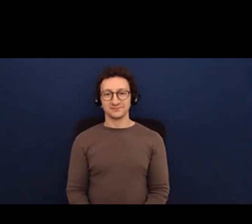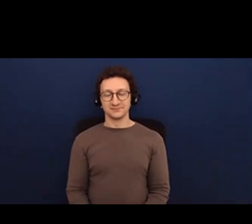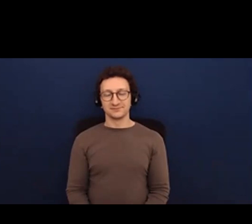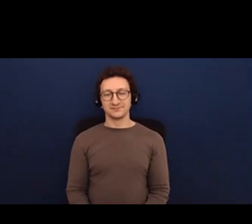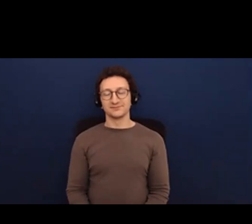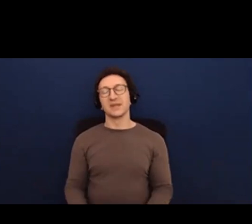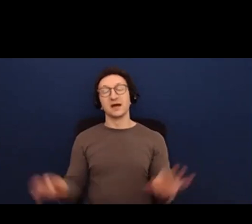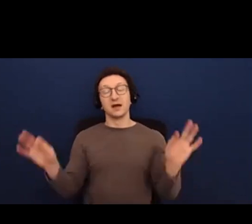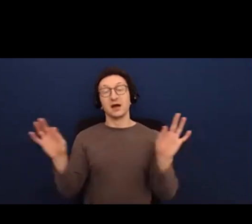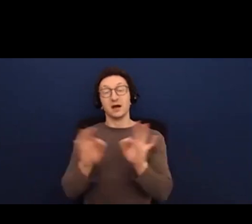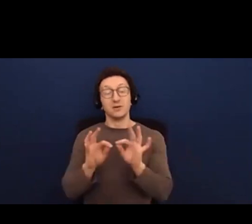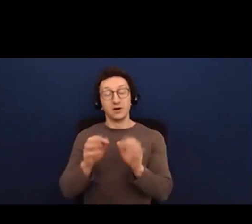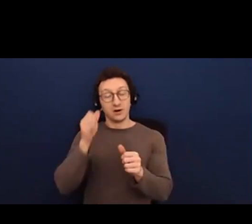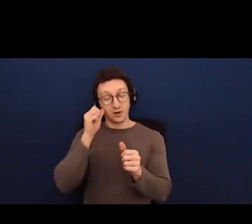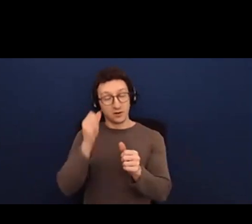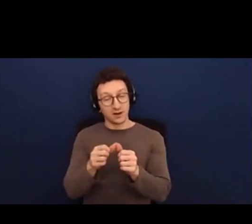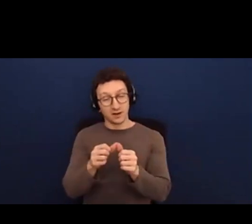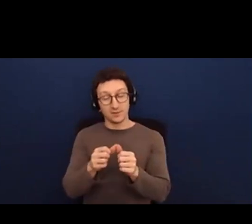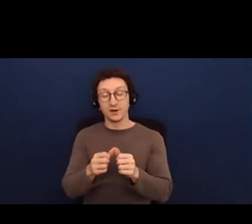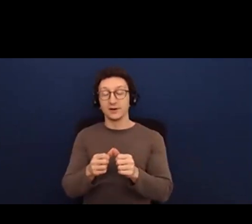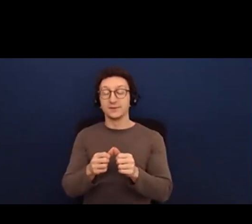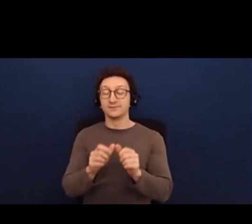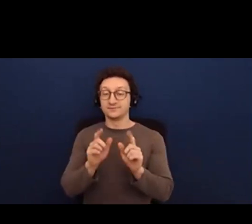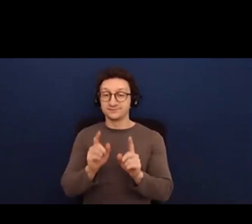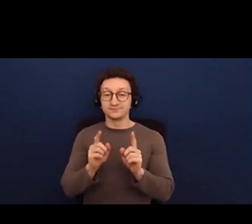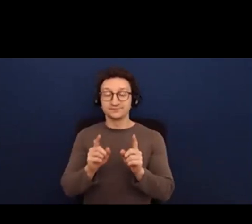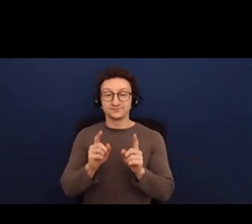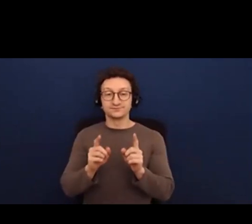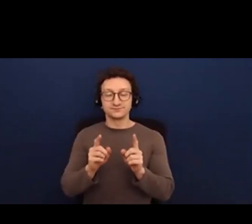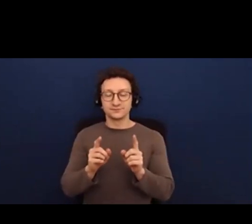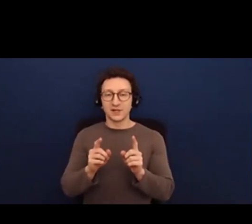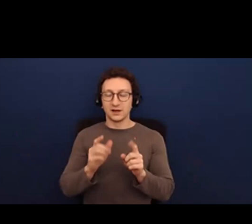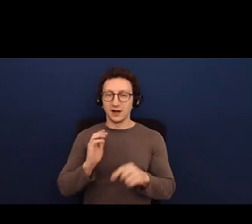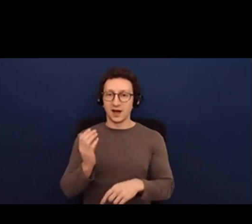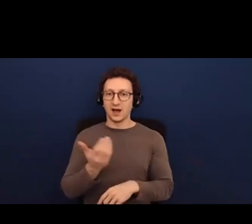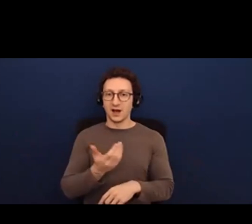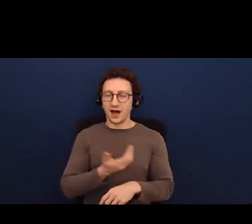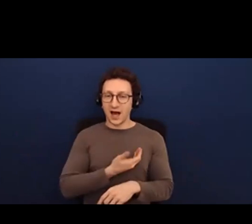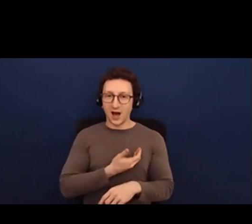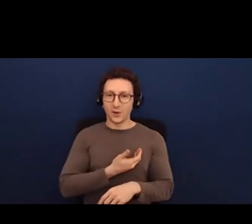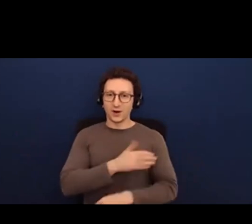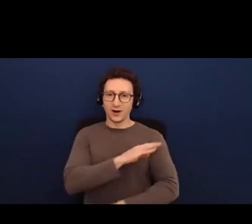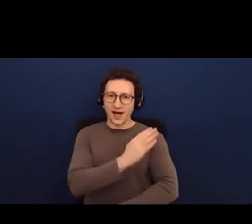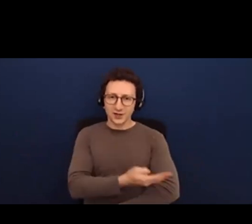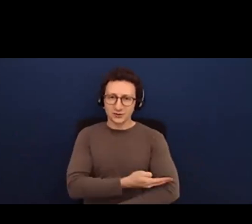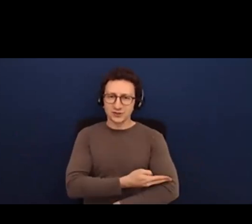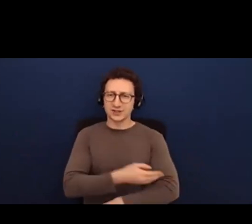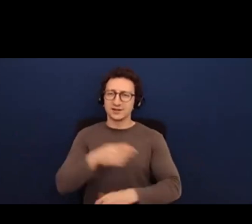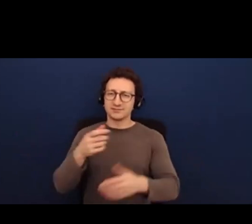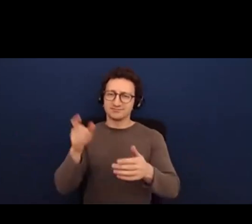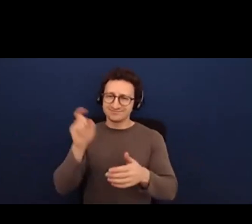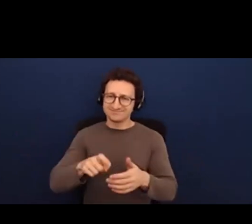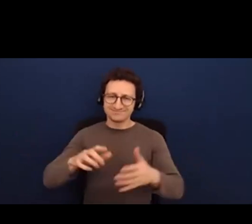what we ought to remember from Mordecai Kaplan, it's that we ought to learn to nurture, and we ought to dedicate ourselves